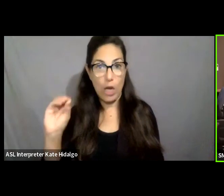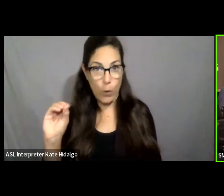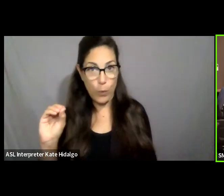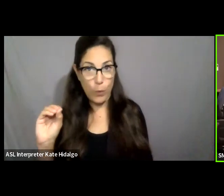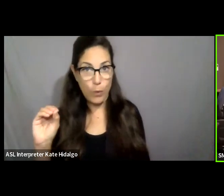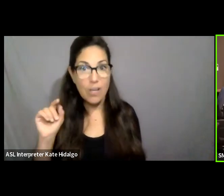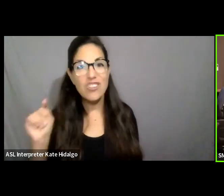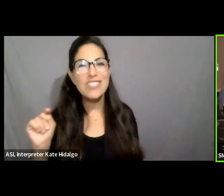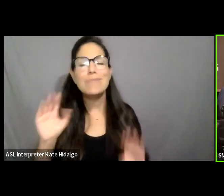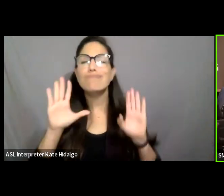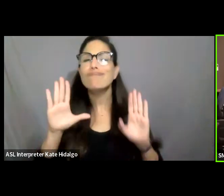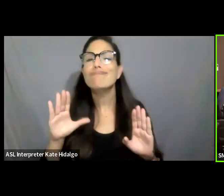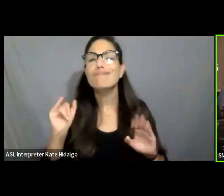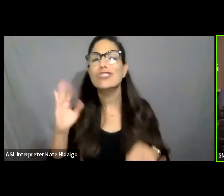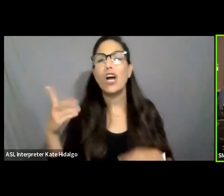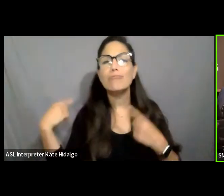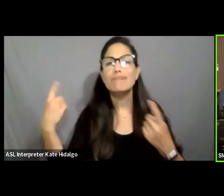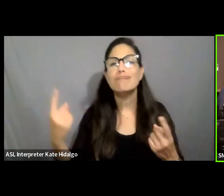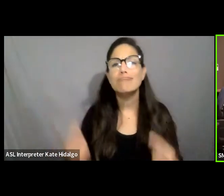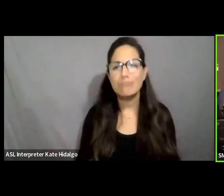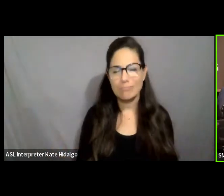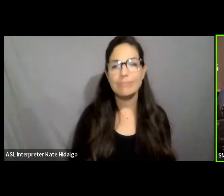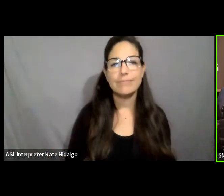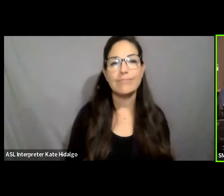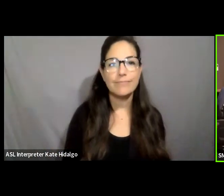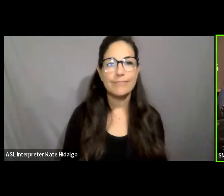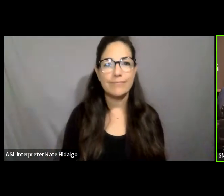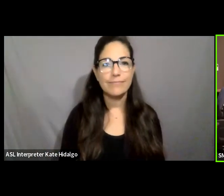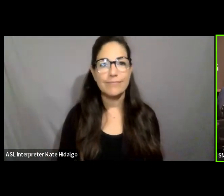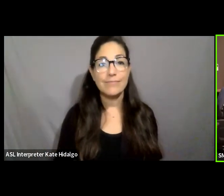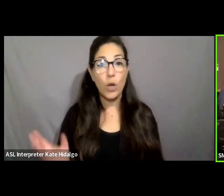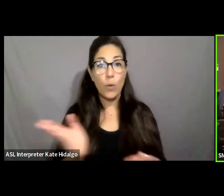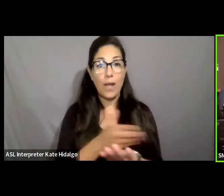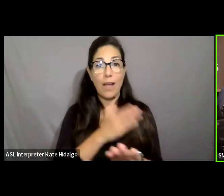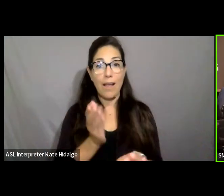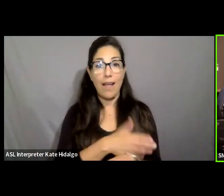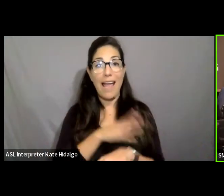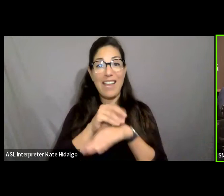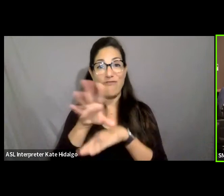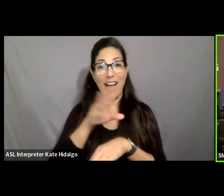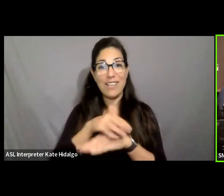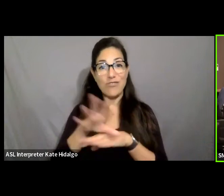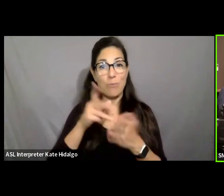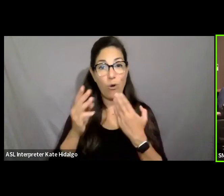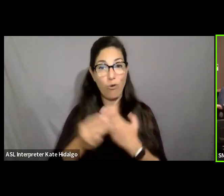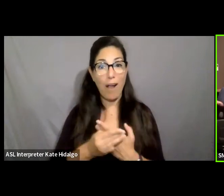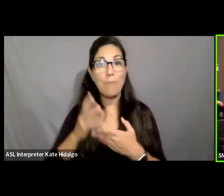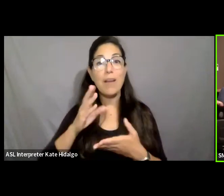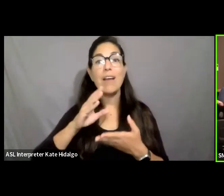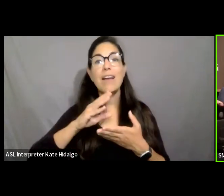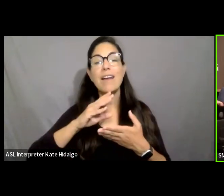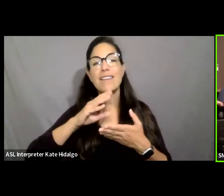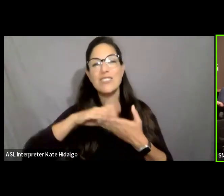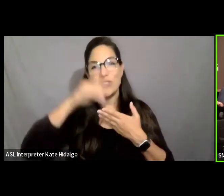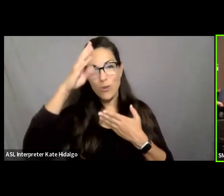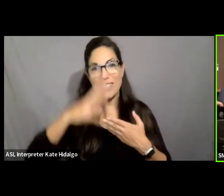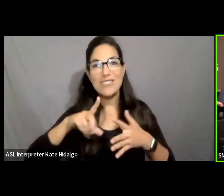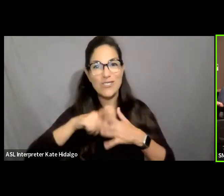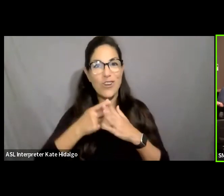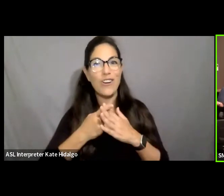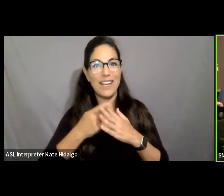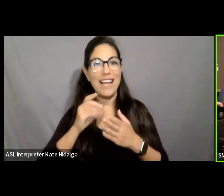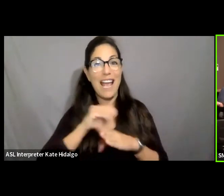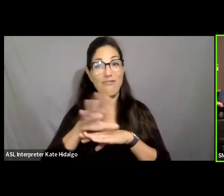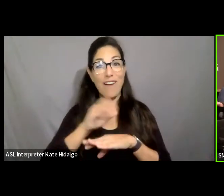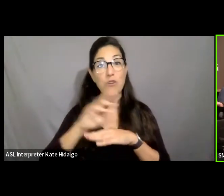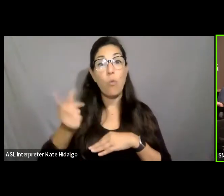been doing a fantastic job. We revamped our advisory program. Students started our advisory program. Advisory is